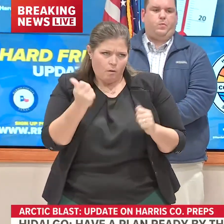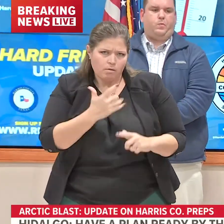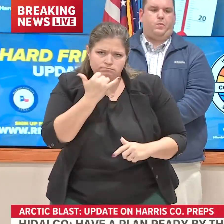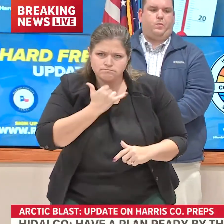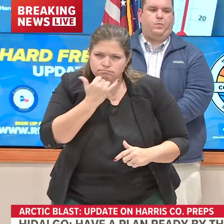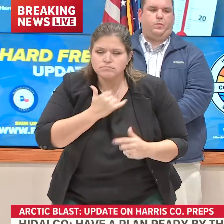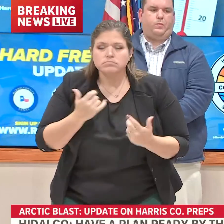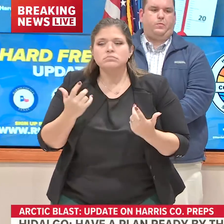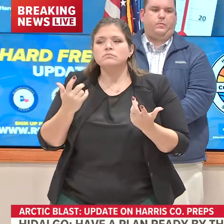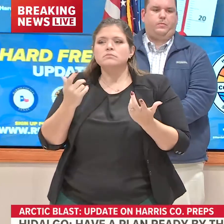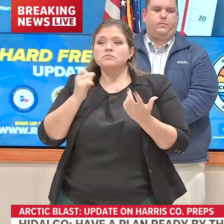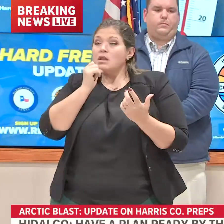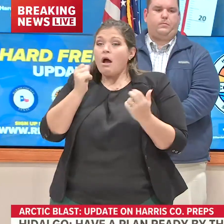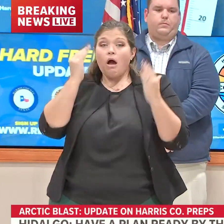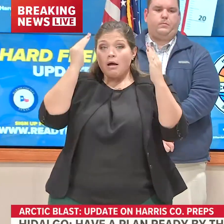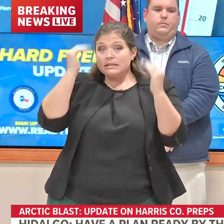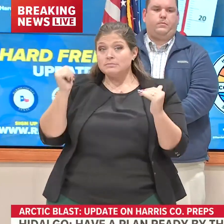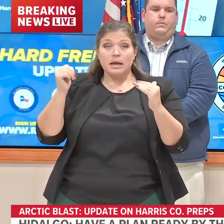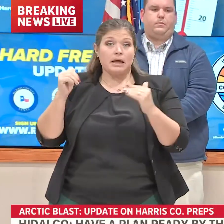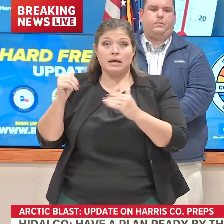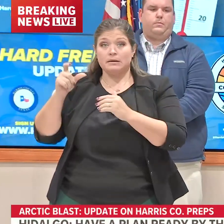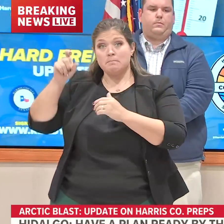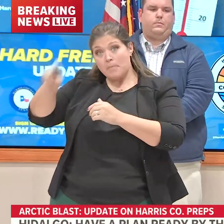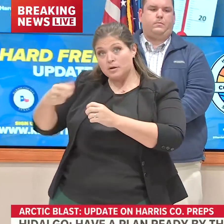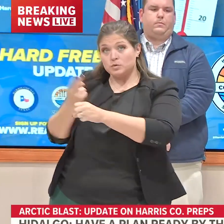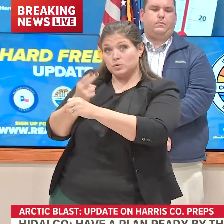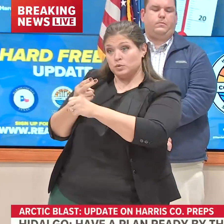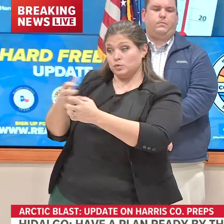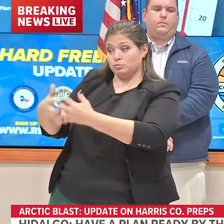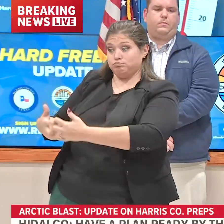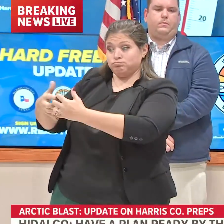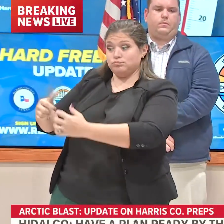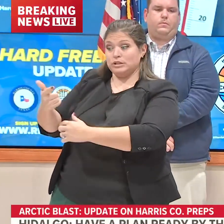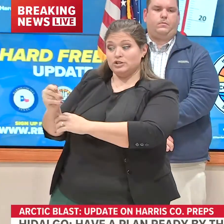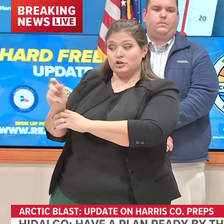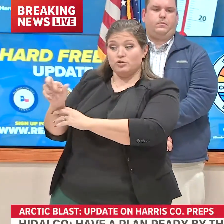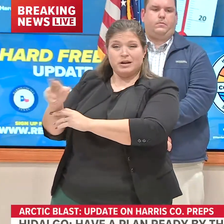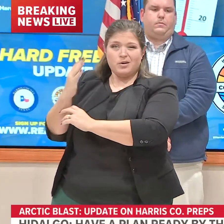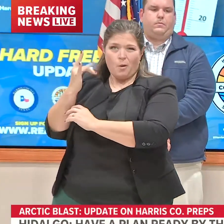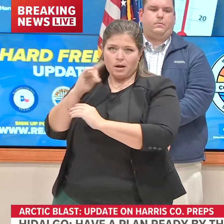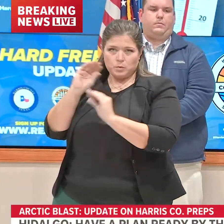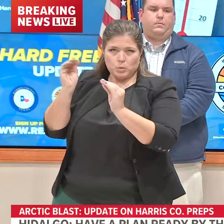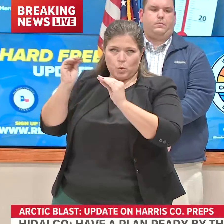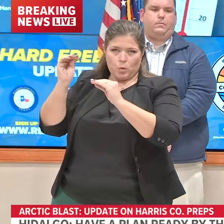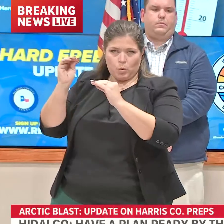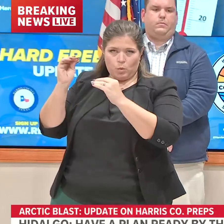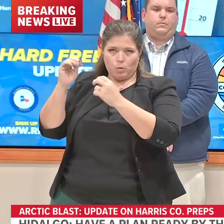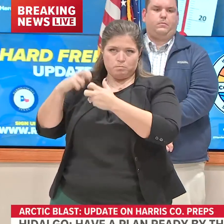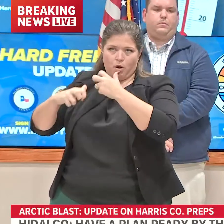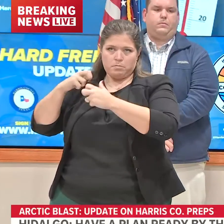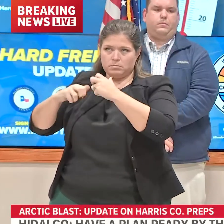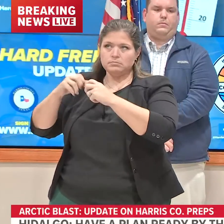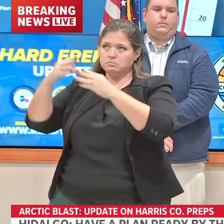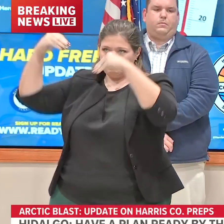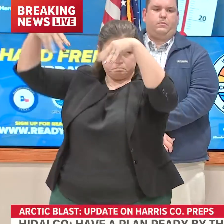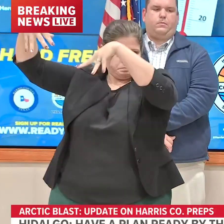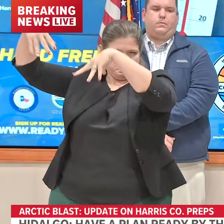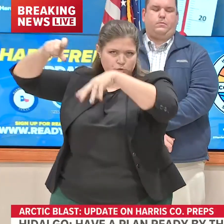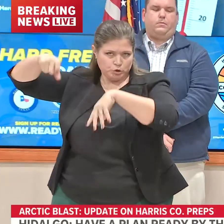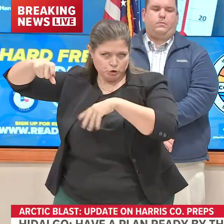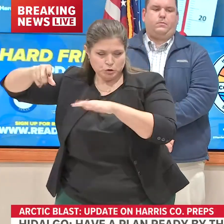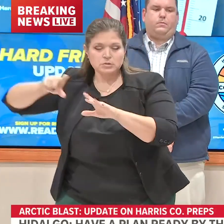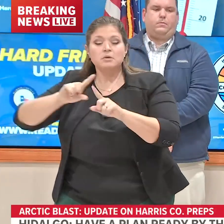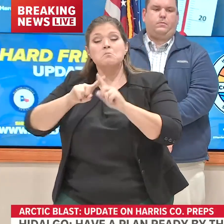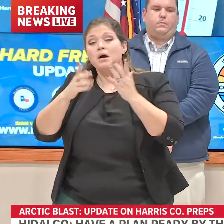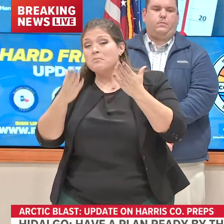generator use because of a widespread loss of power like we saw in 2021. But there may be tree branches that affect power lines.